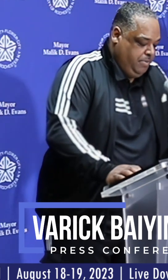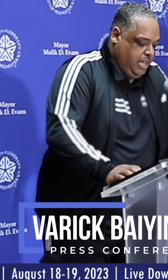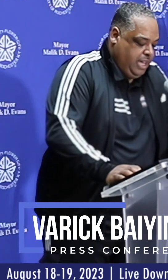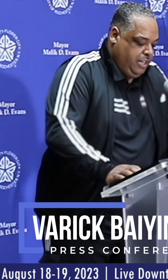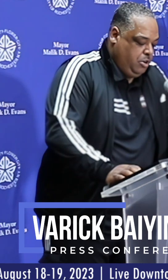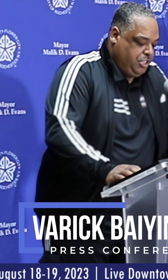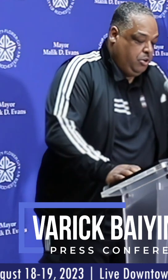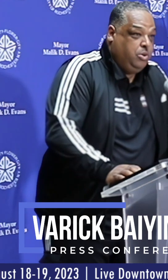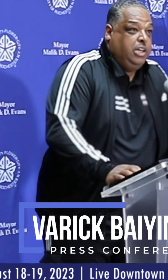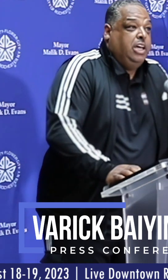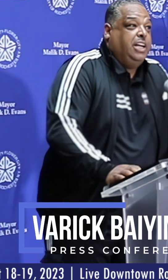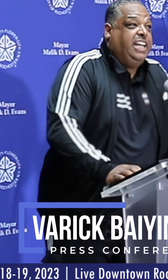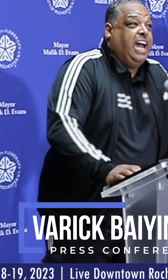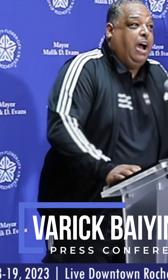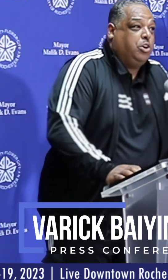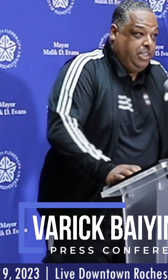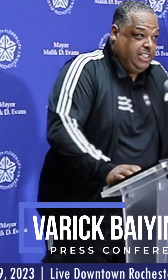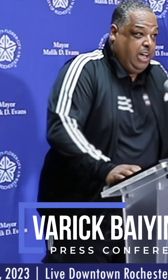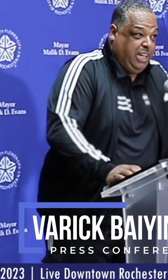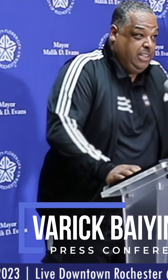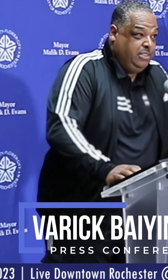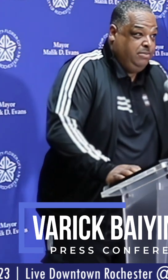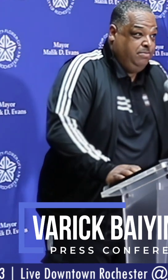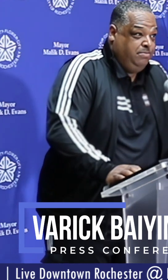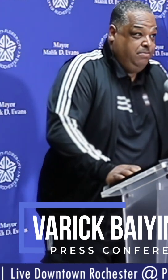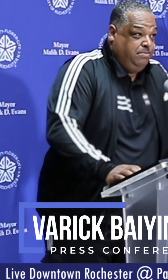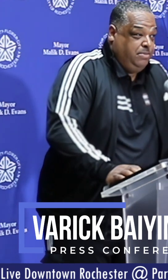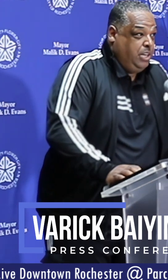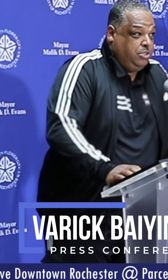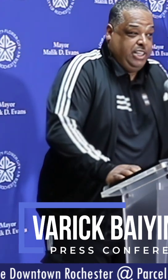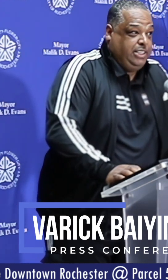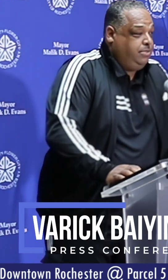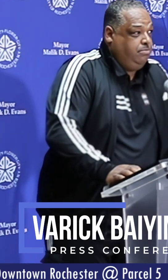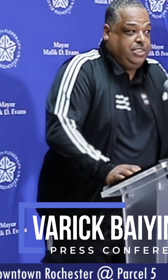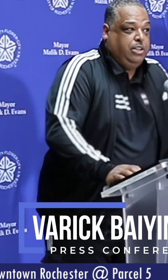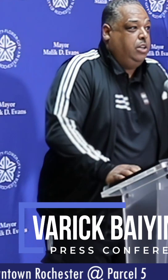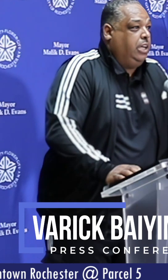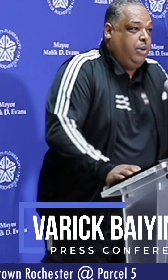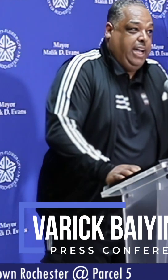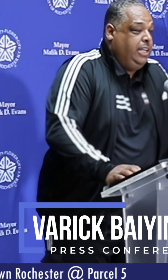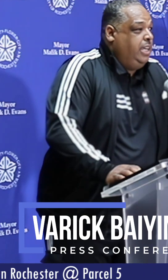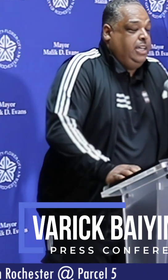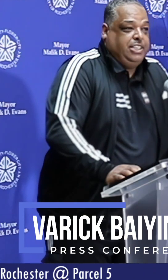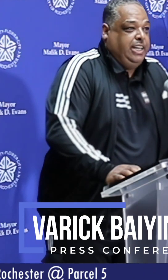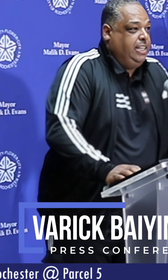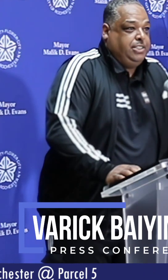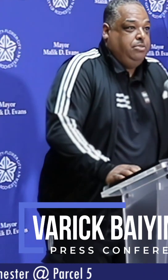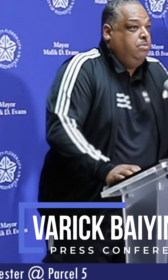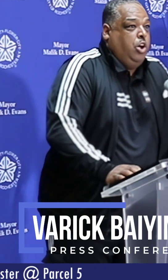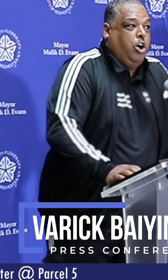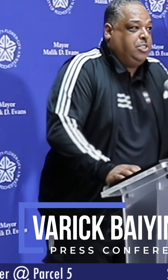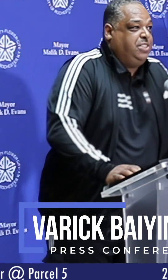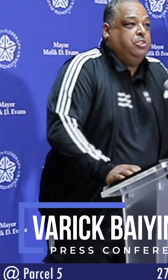Rochester. And then also, Adina Howard is coming. Yes. You know, she's still looking great. She